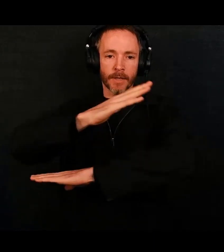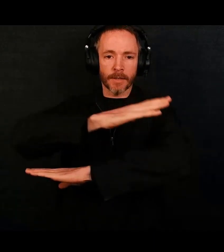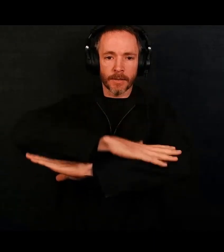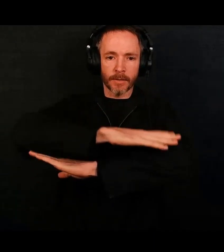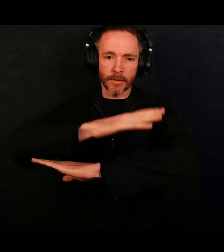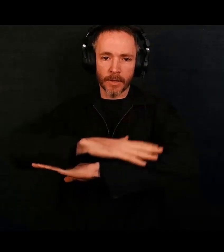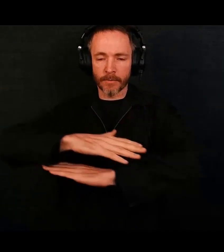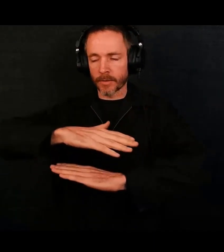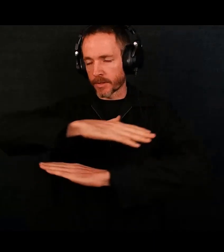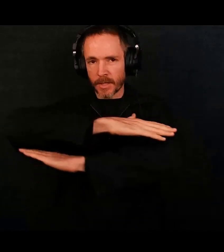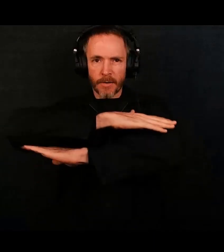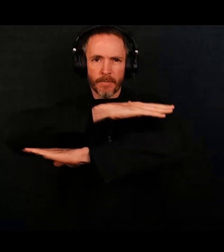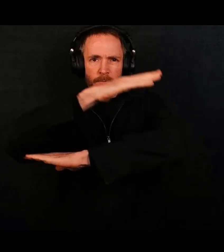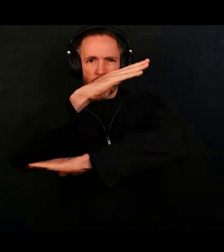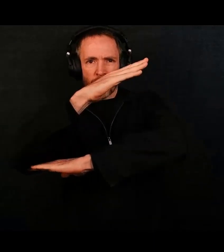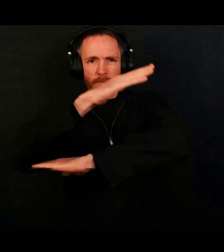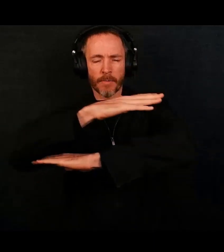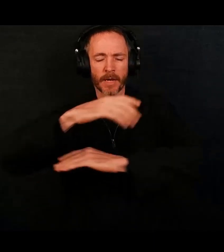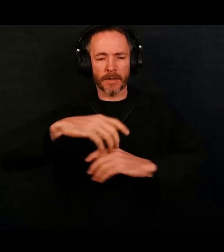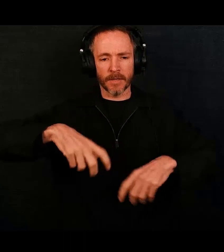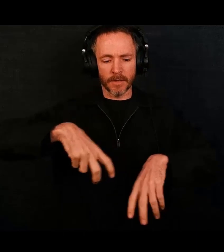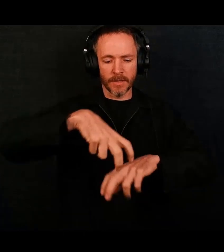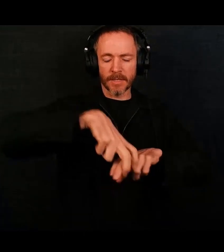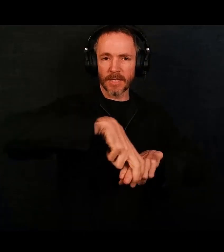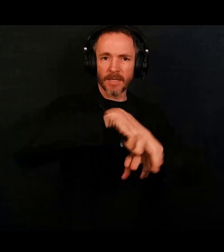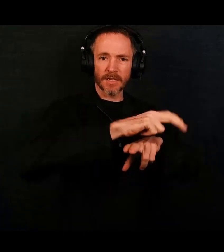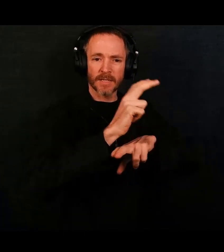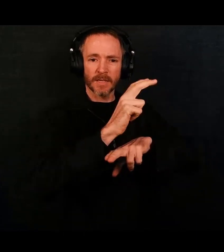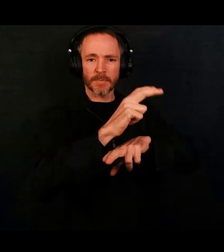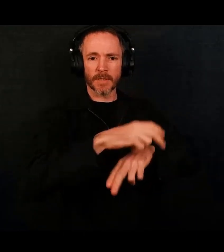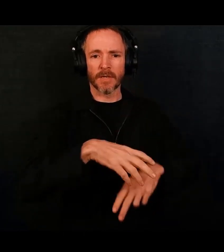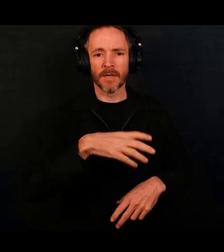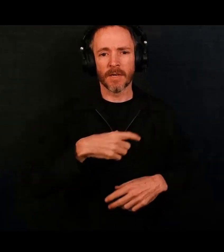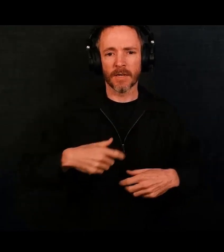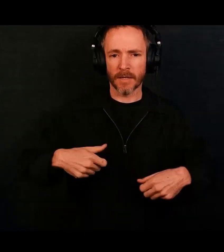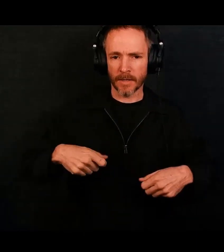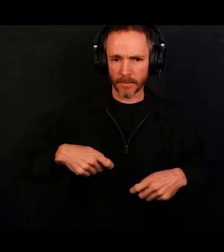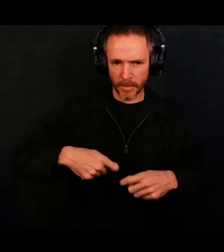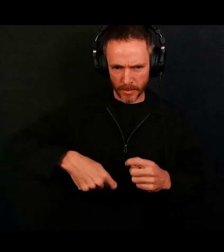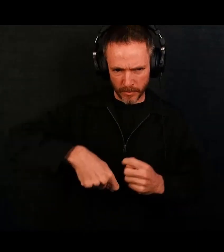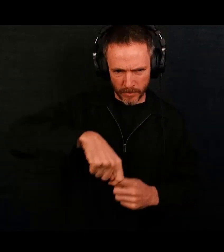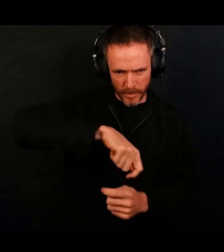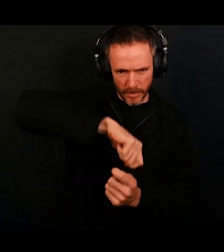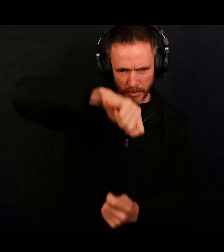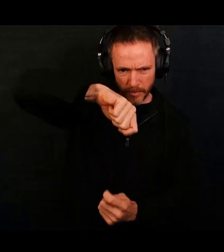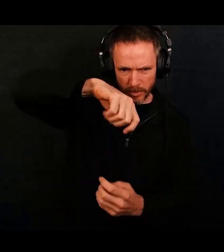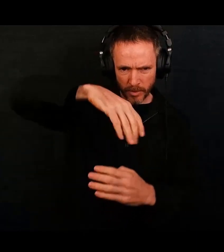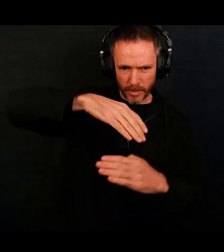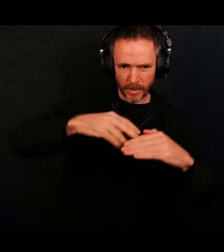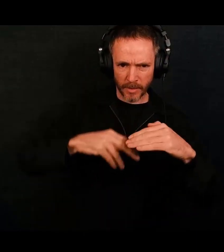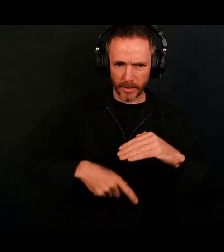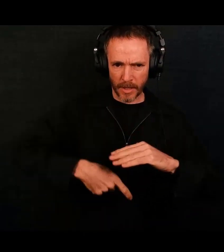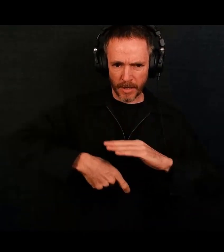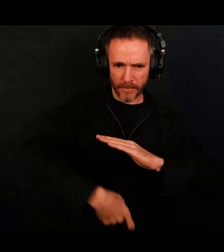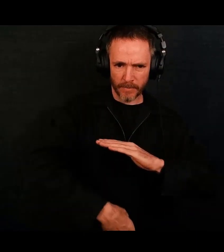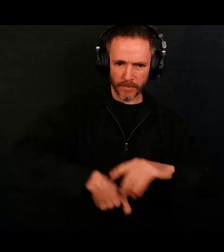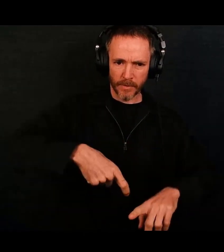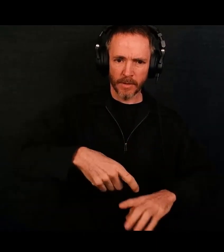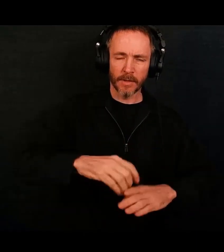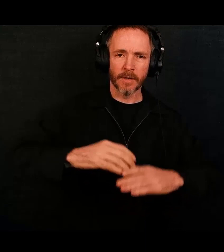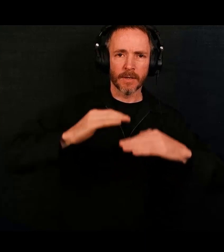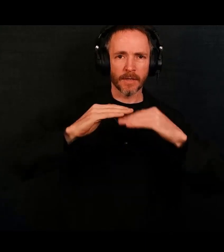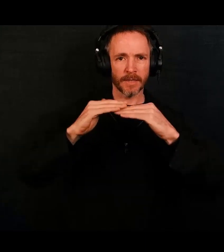measuring, the level to see how far back the seat is tipped, and I'm measuring the